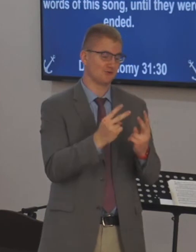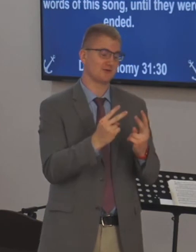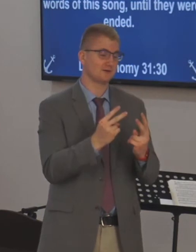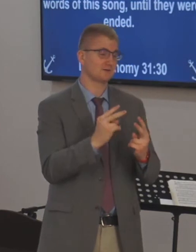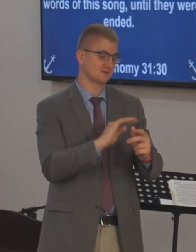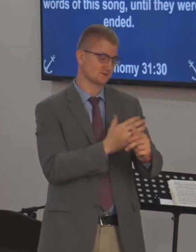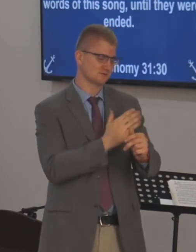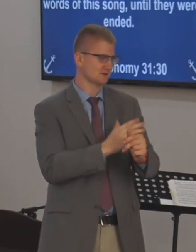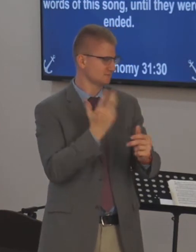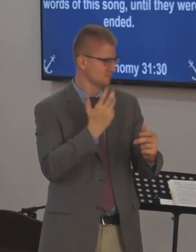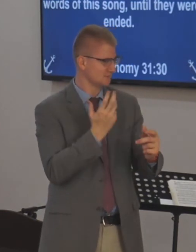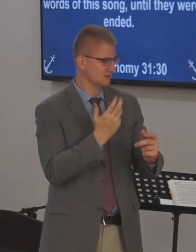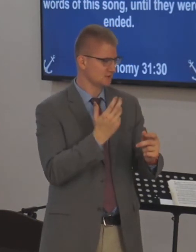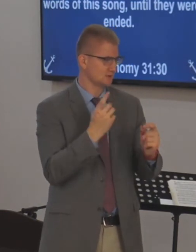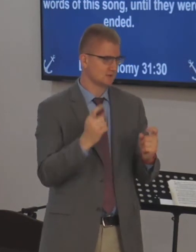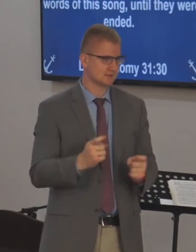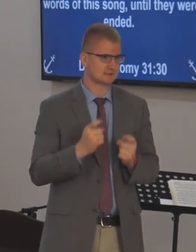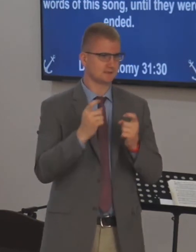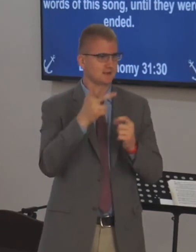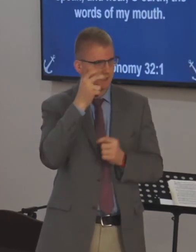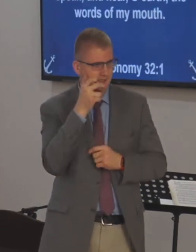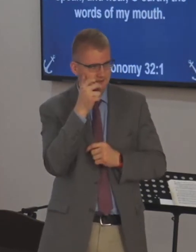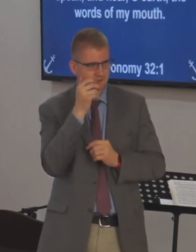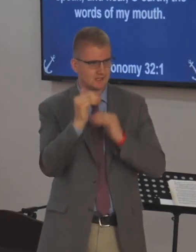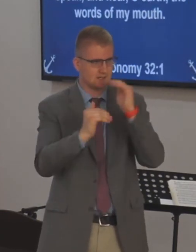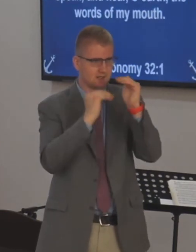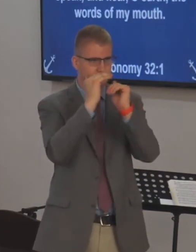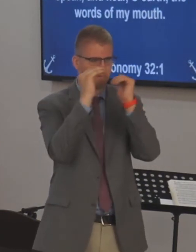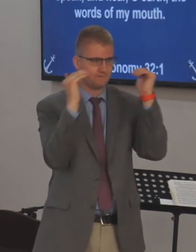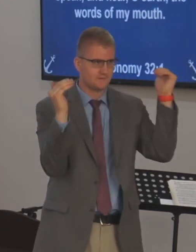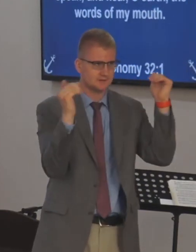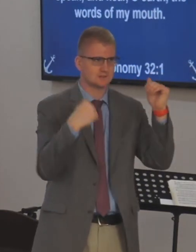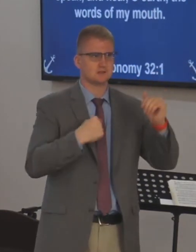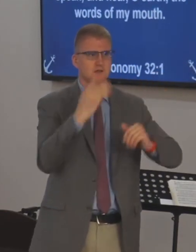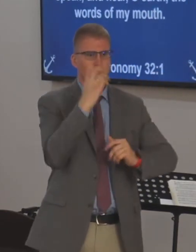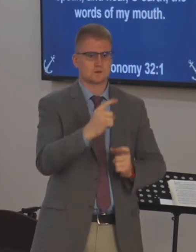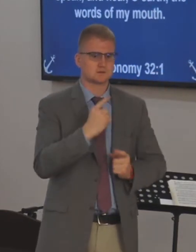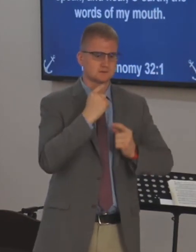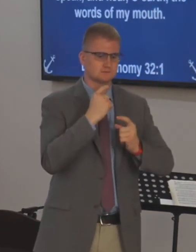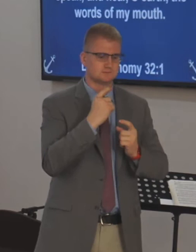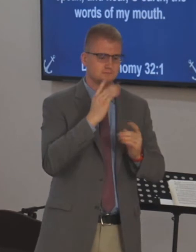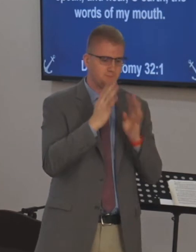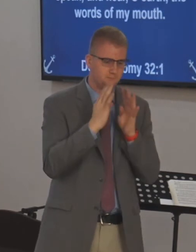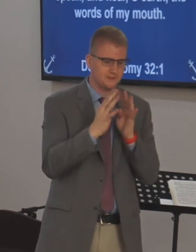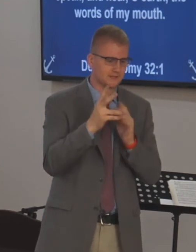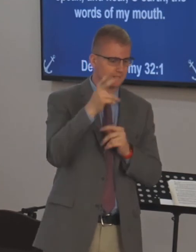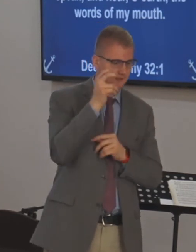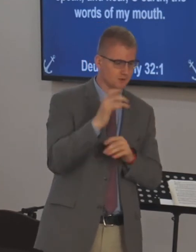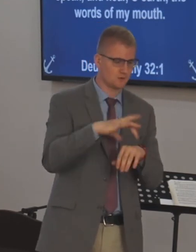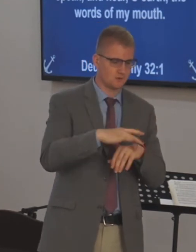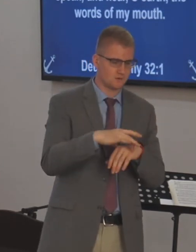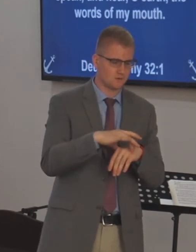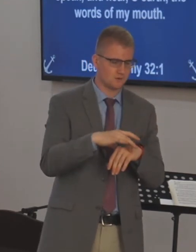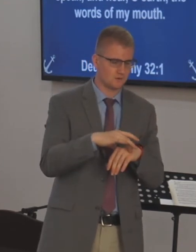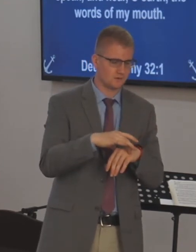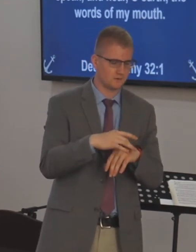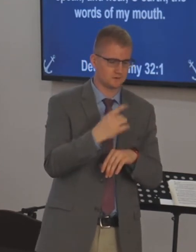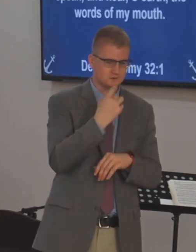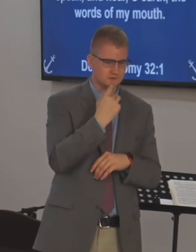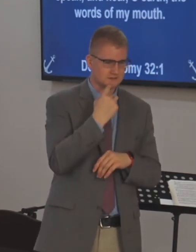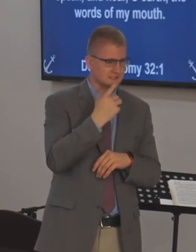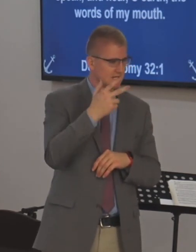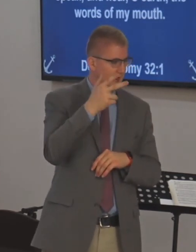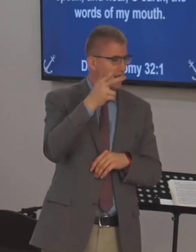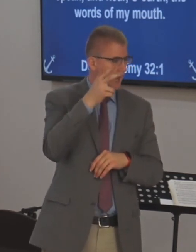O heavens, and I will speak and hear, O earth, the words of my mouth. Give ear, O heavens, and I